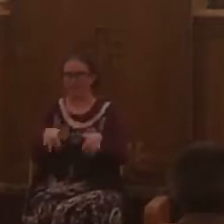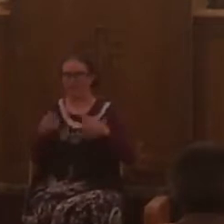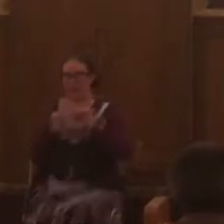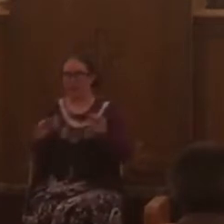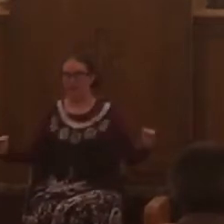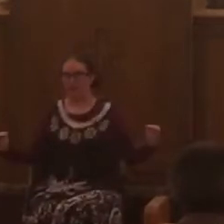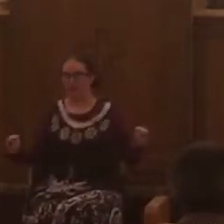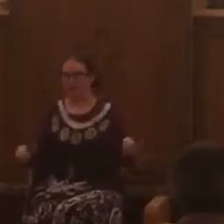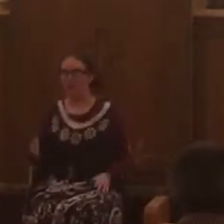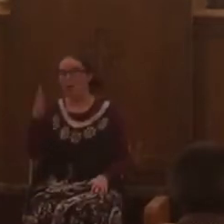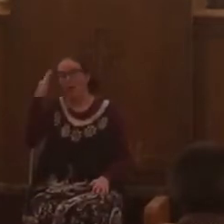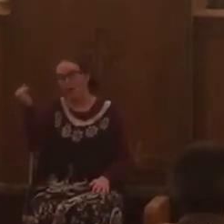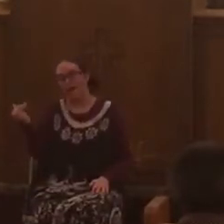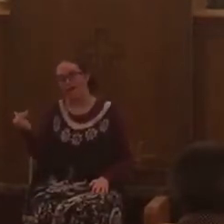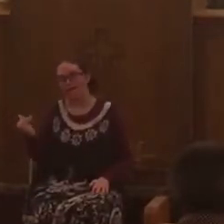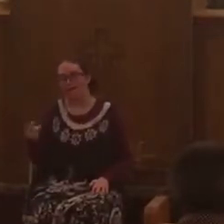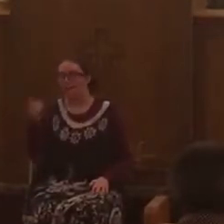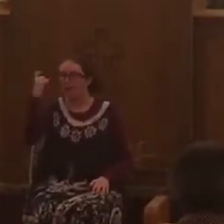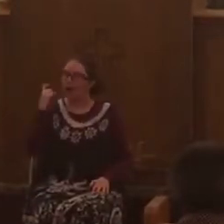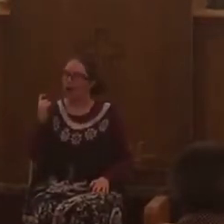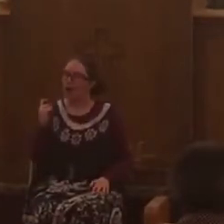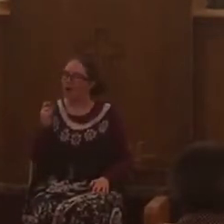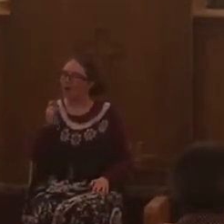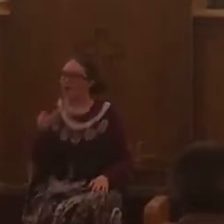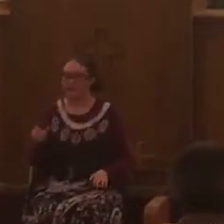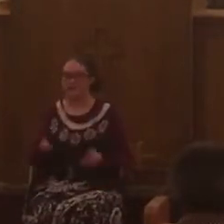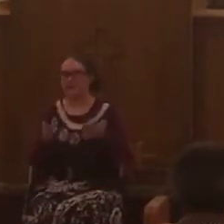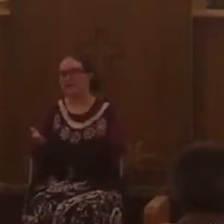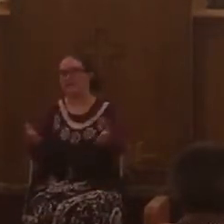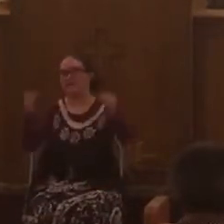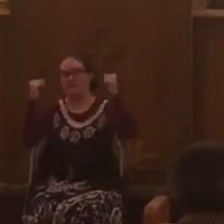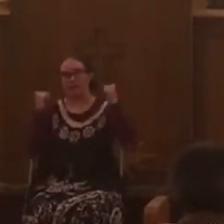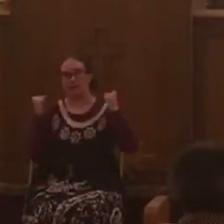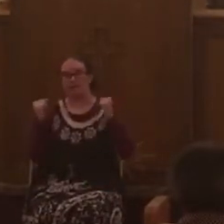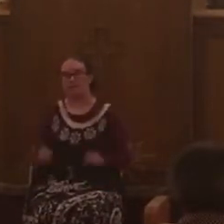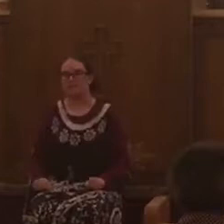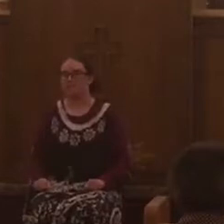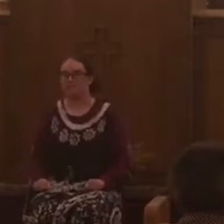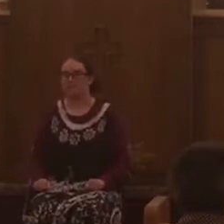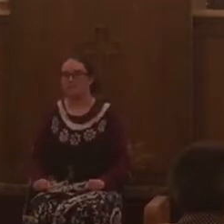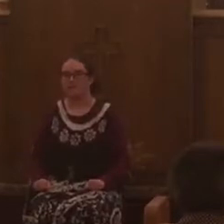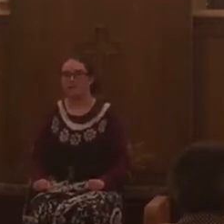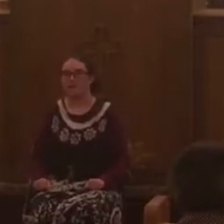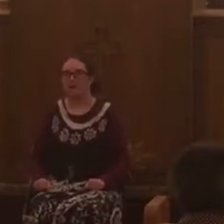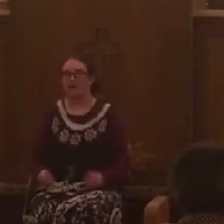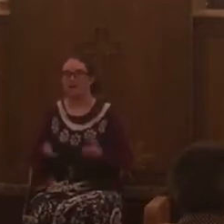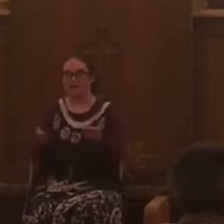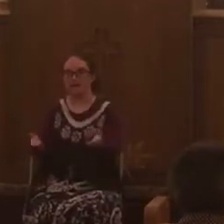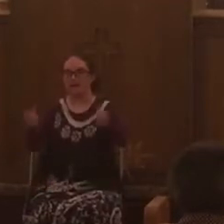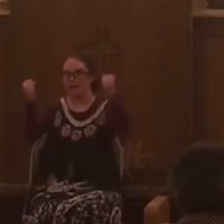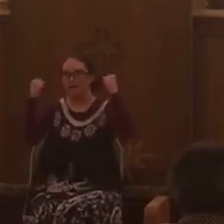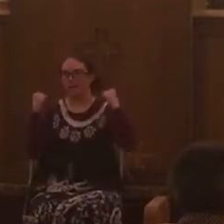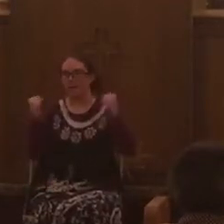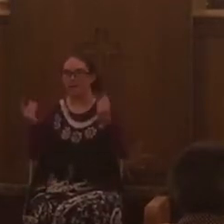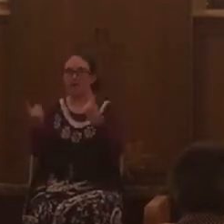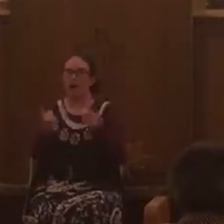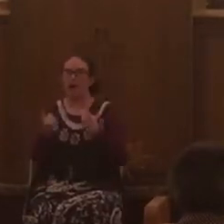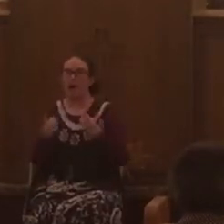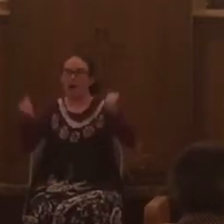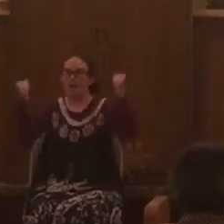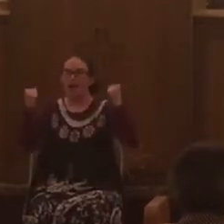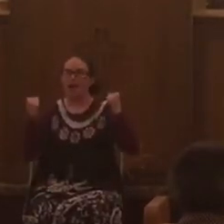Amen. You know why he didn't feel anything? Because that doesn't transfer power. Hallelujah. The transfer of power comes from